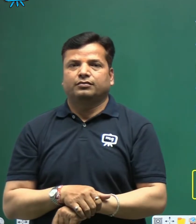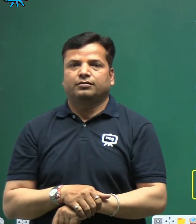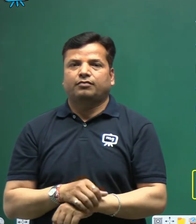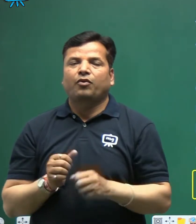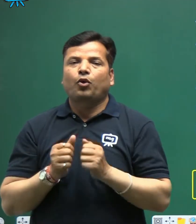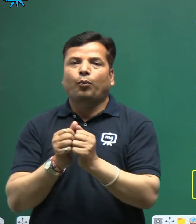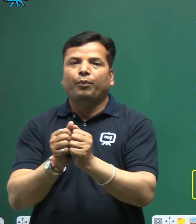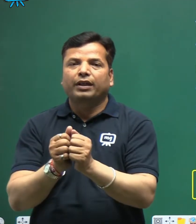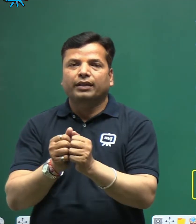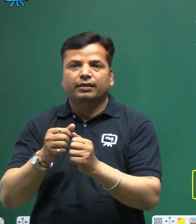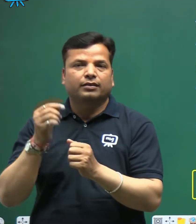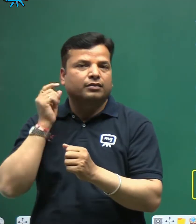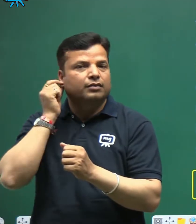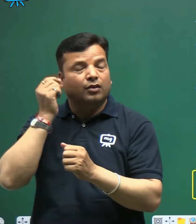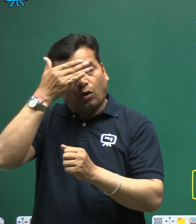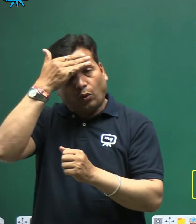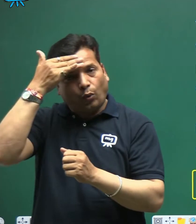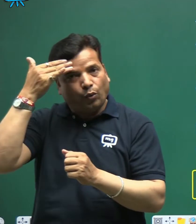with gold